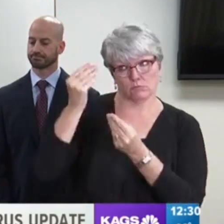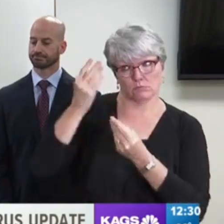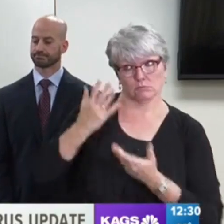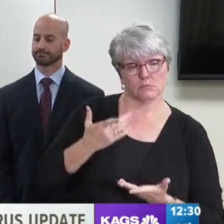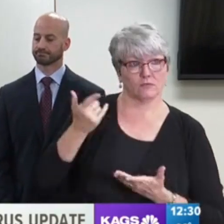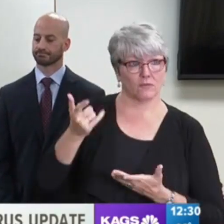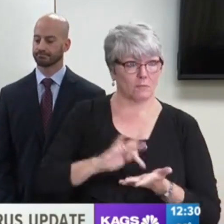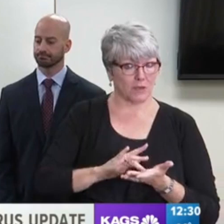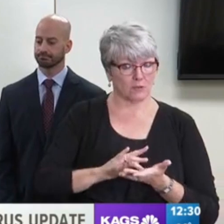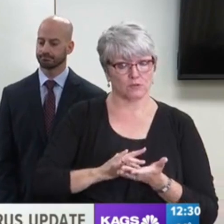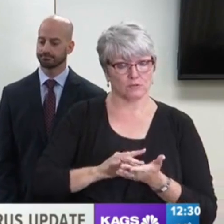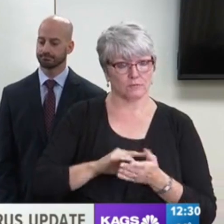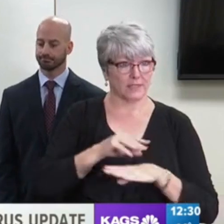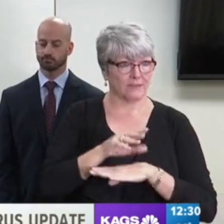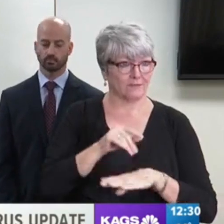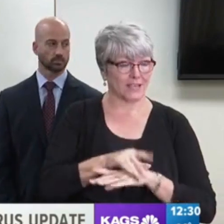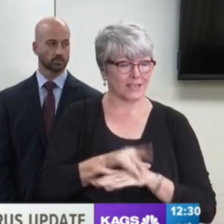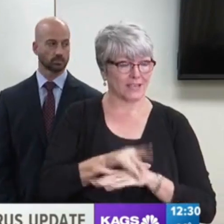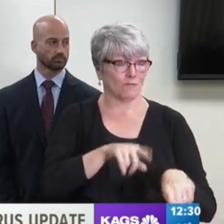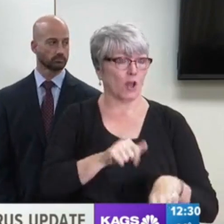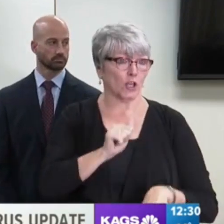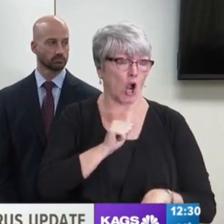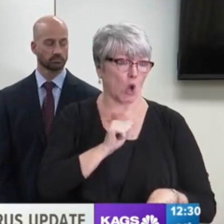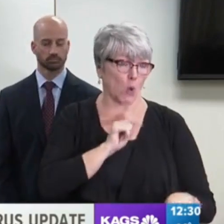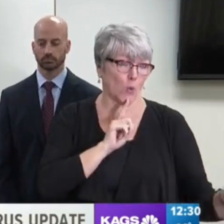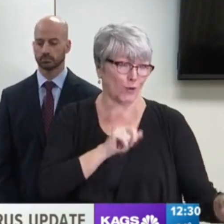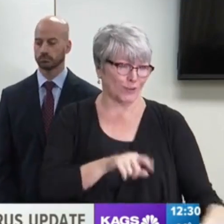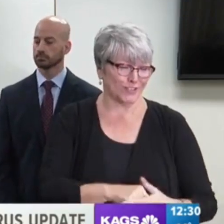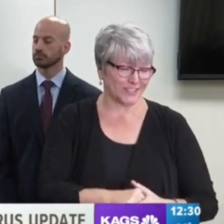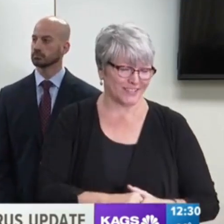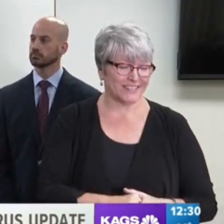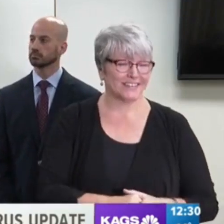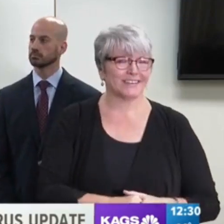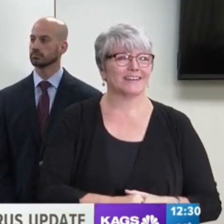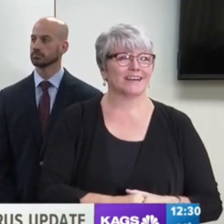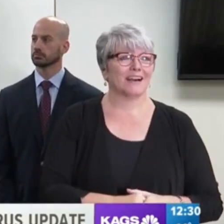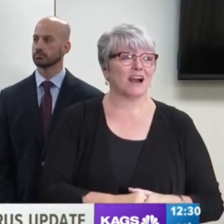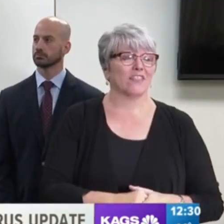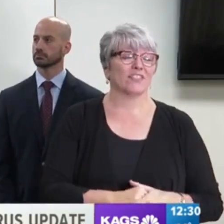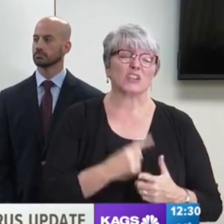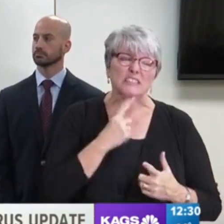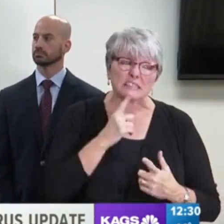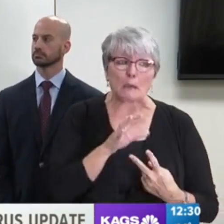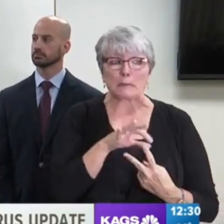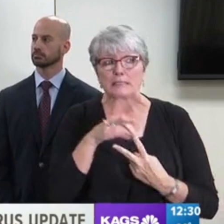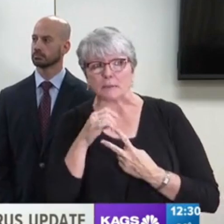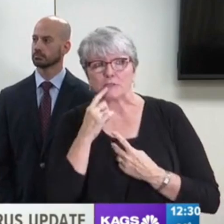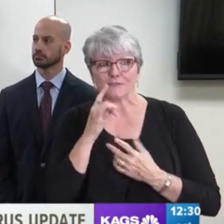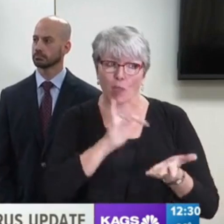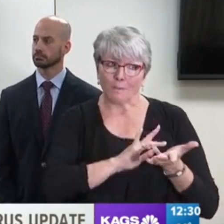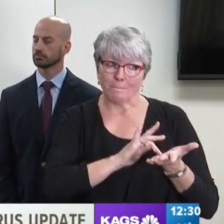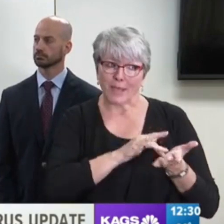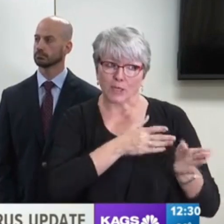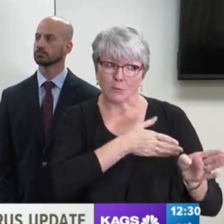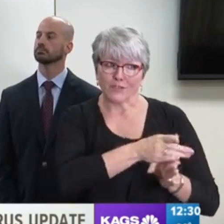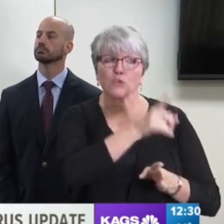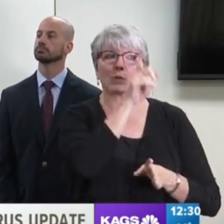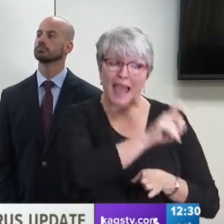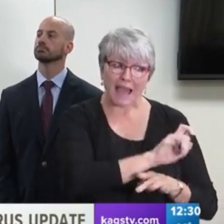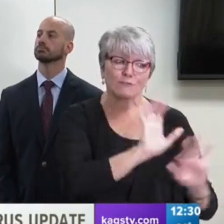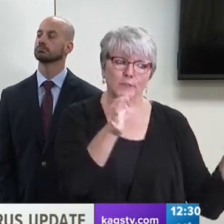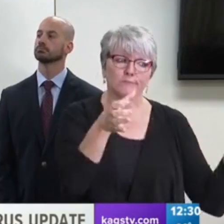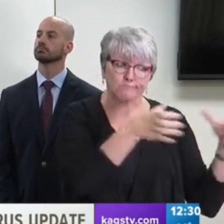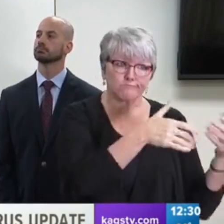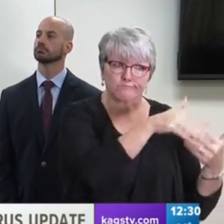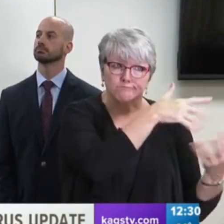and we're following our own orders. There are obviously exceptions in the medical profession where we have to be in